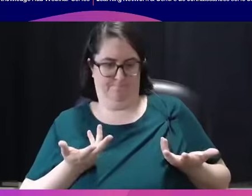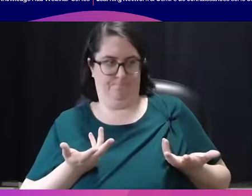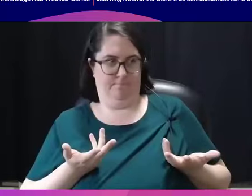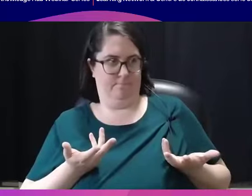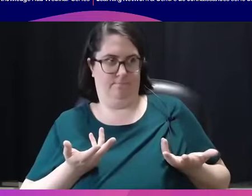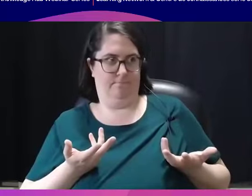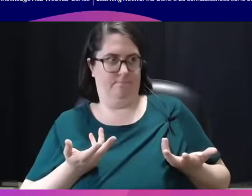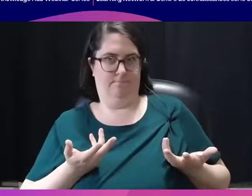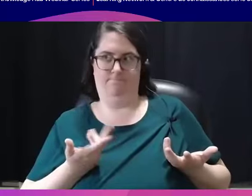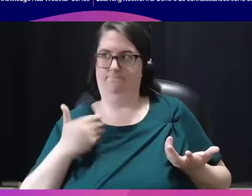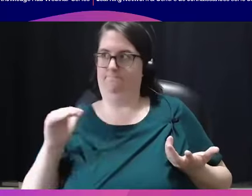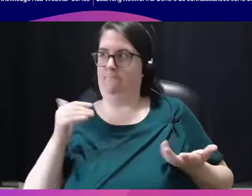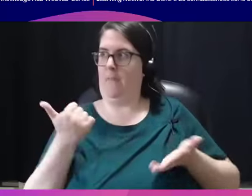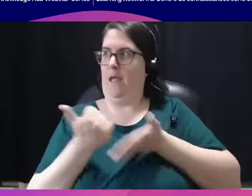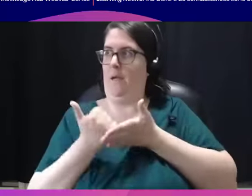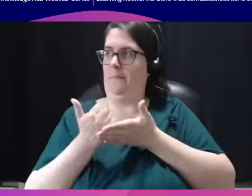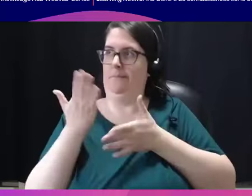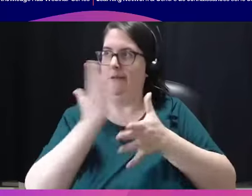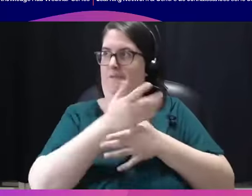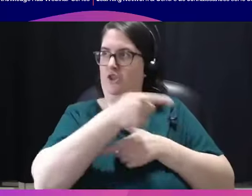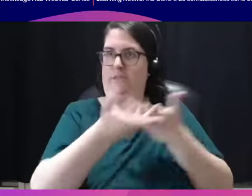mandate counseling or clinical intervention.